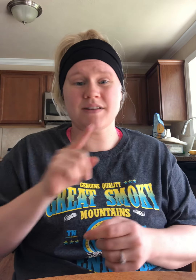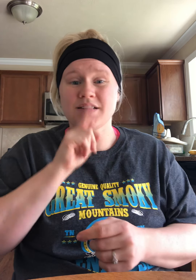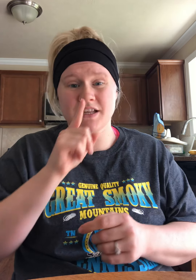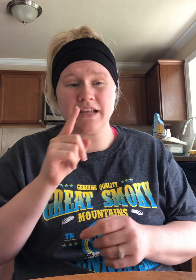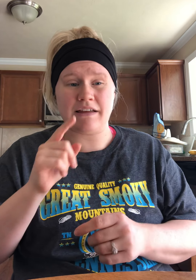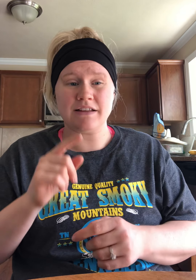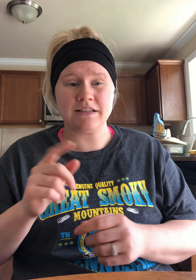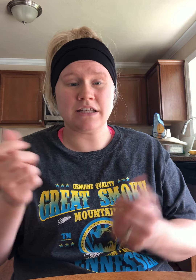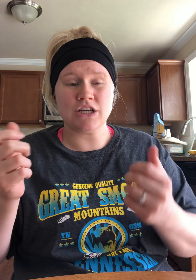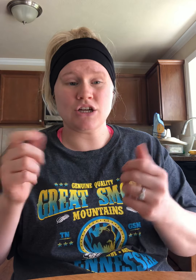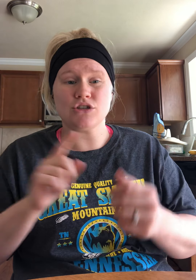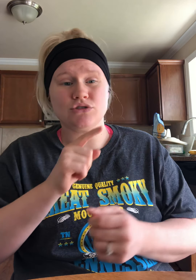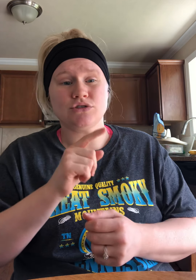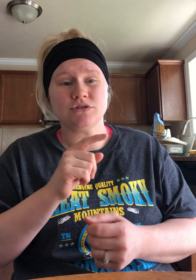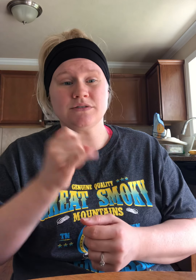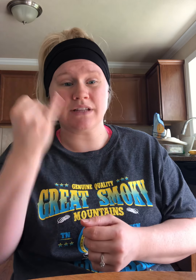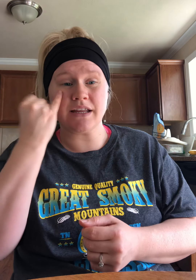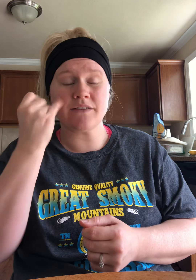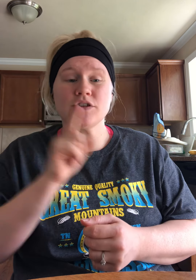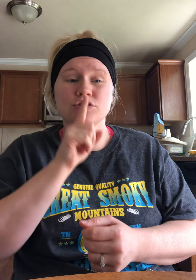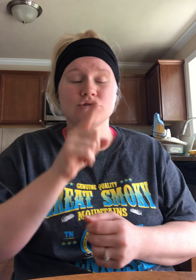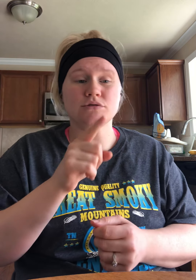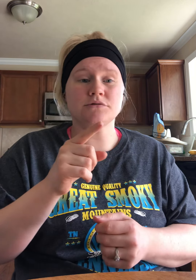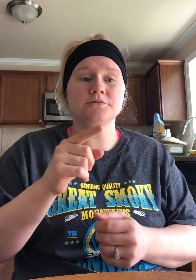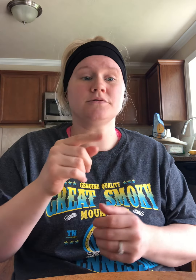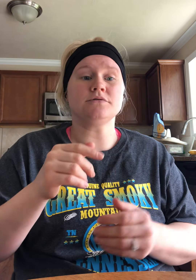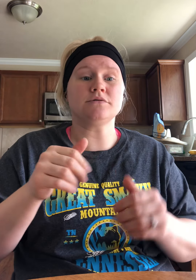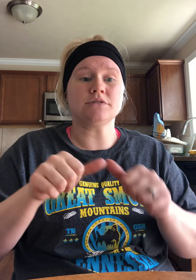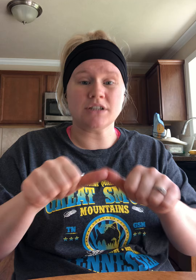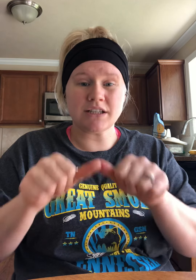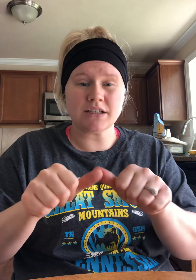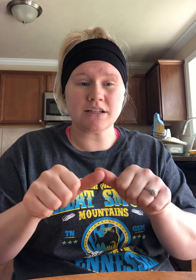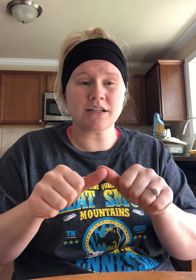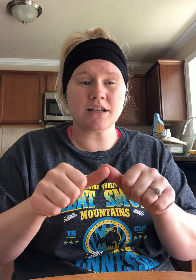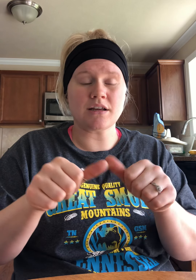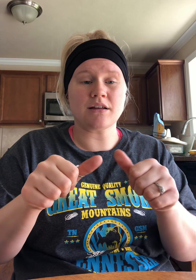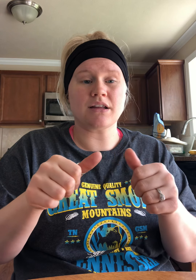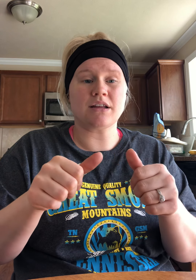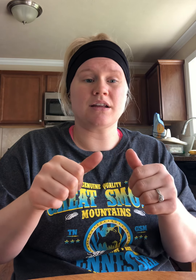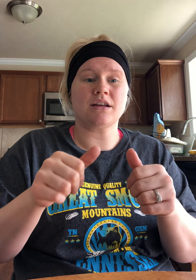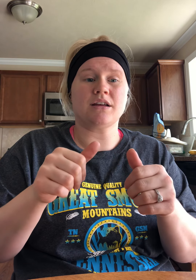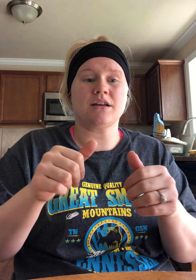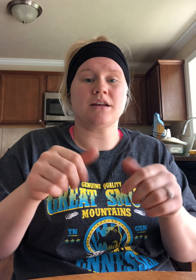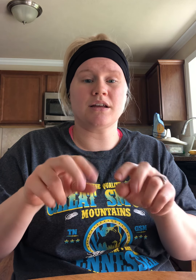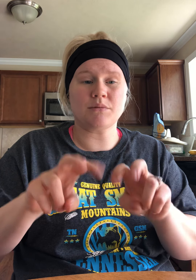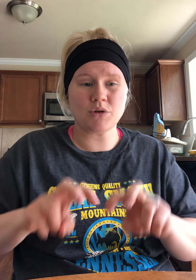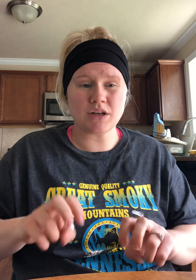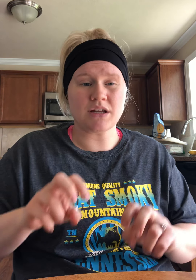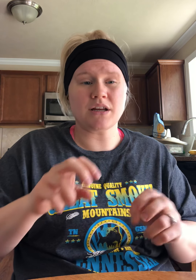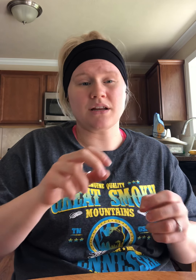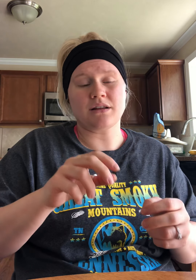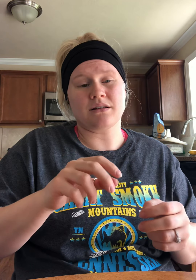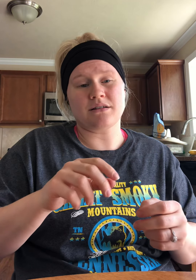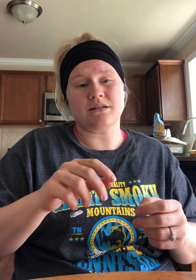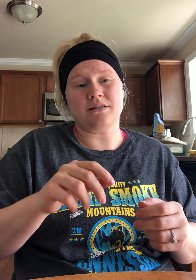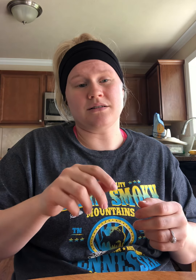keep iterating. If it's not true, you try to come up with another explanation. If it is true but it doesn't explain everything,